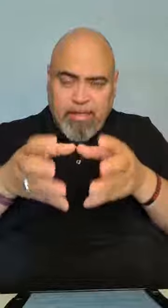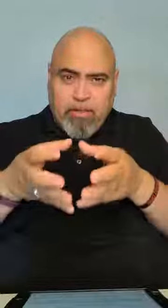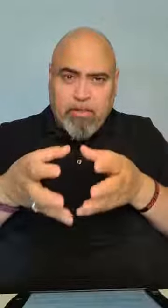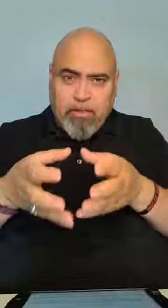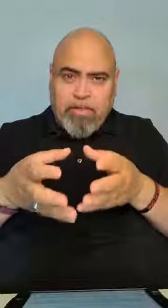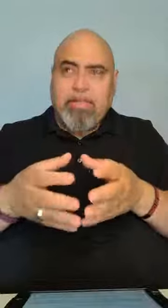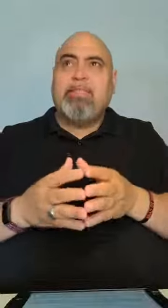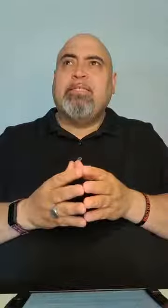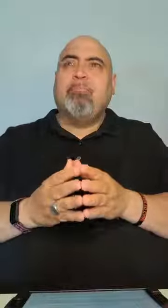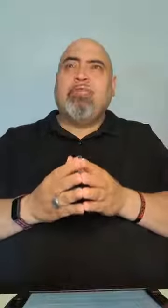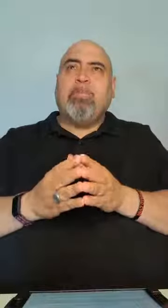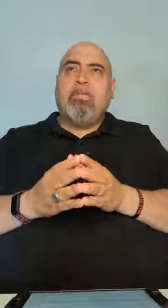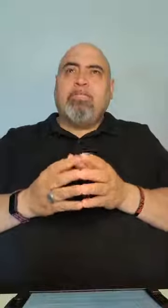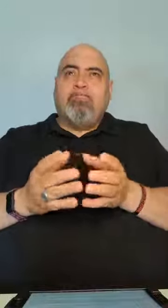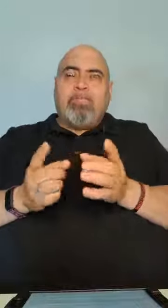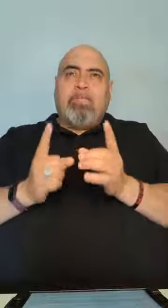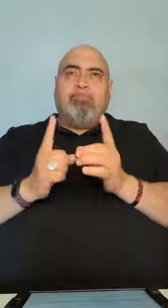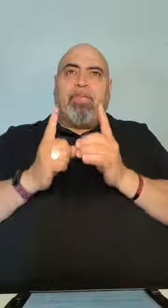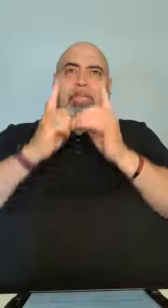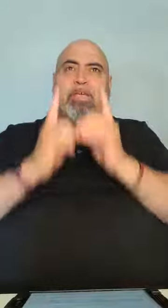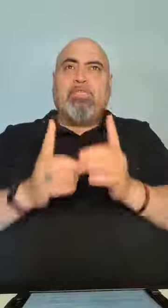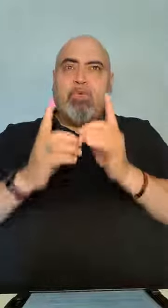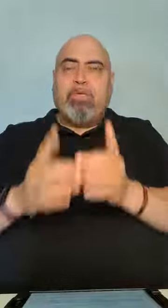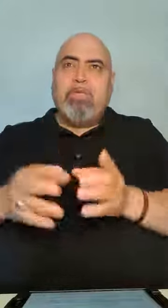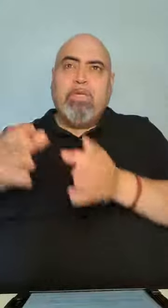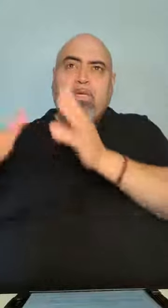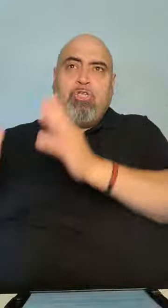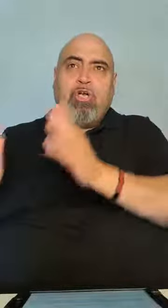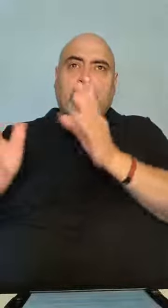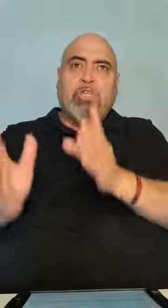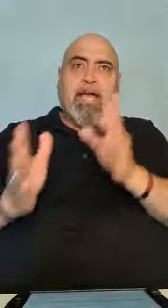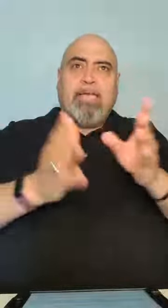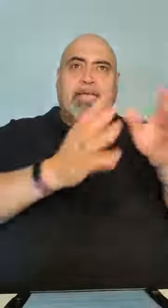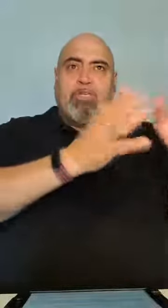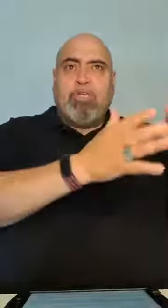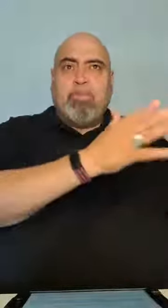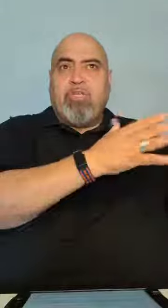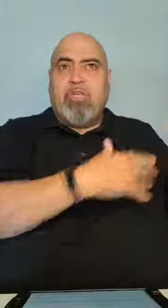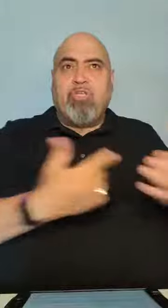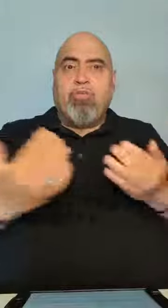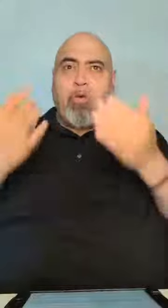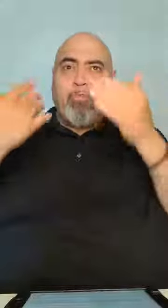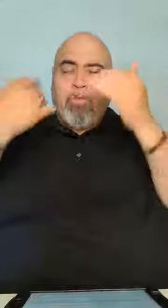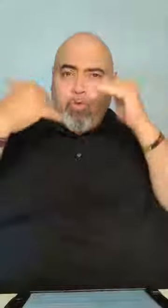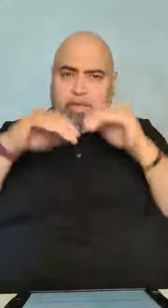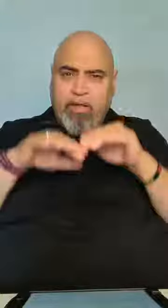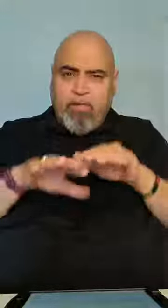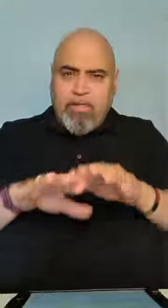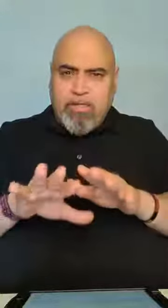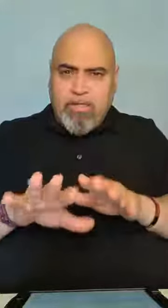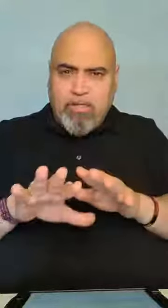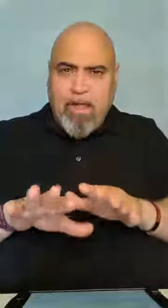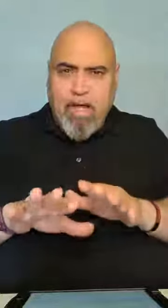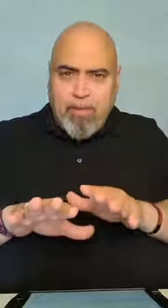into this subject. Because, see, the issue is, judge not lest ye be judged. The moment you delve into this topic,